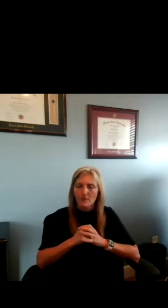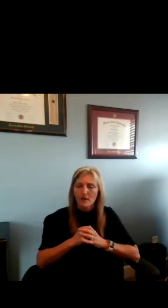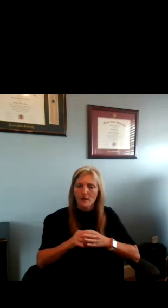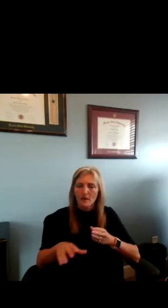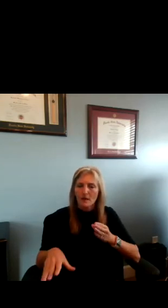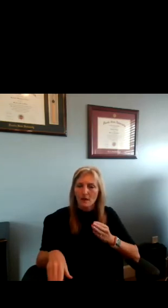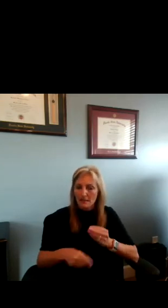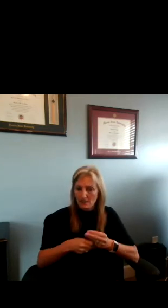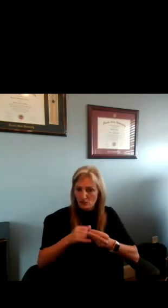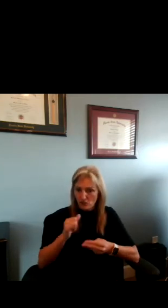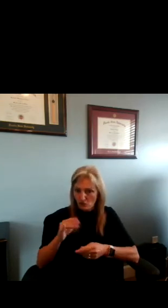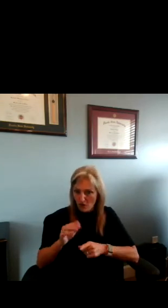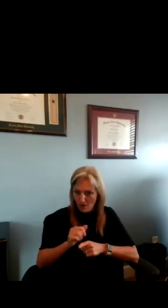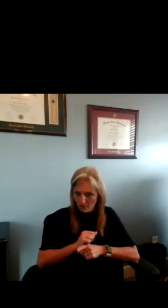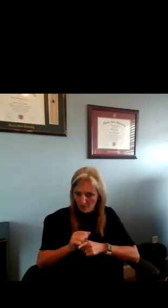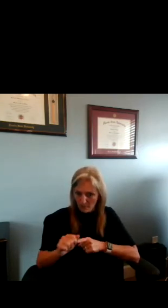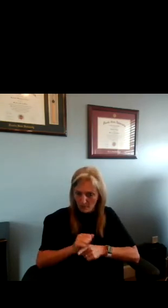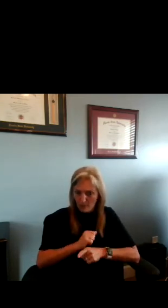job training,